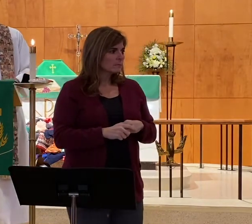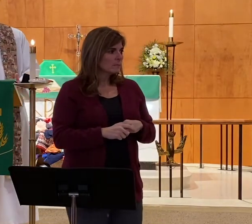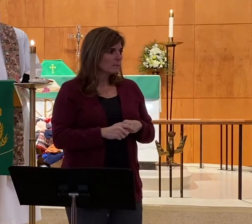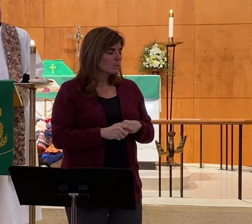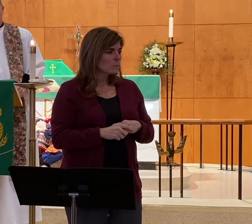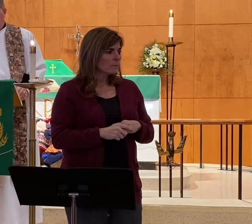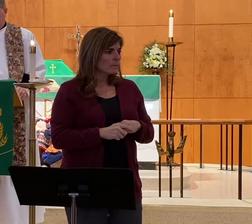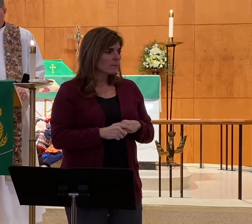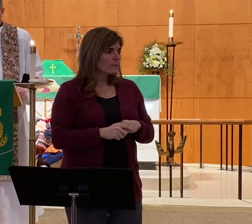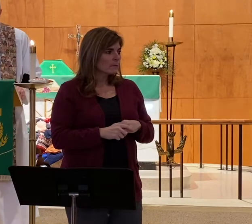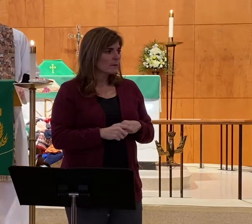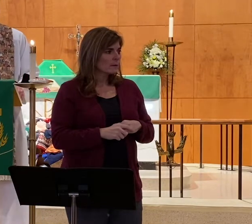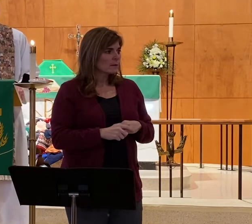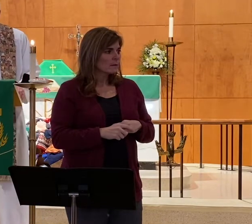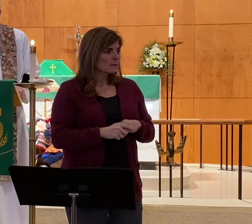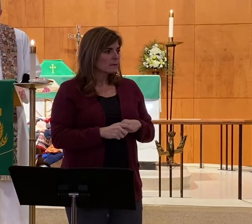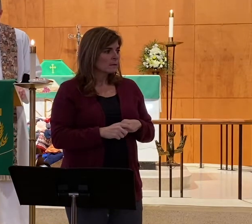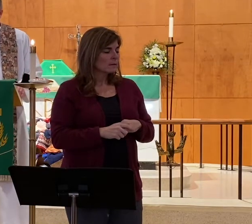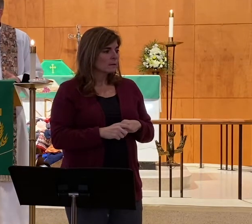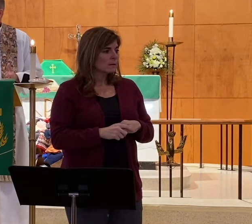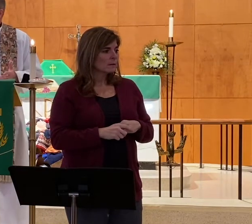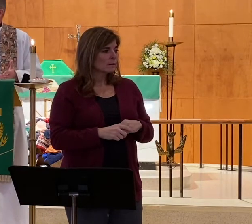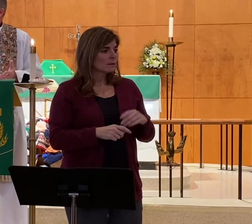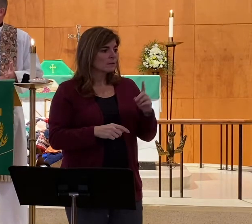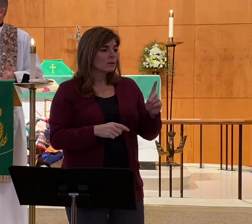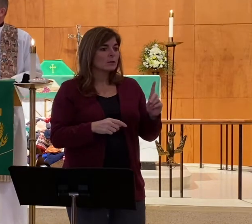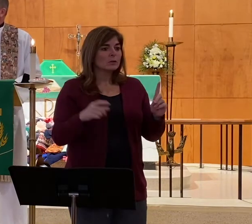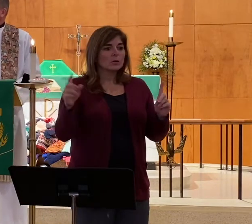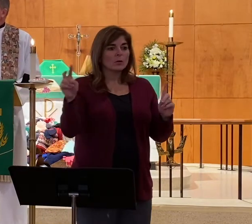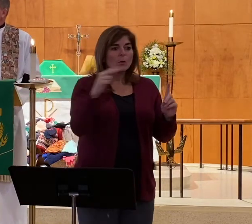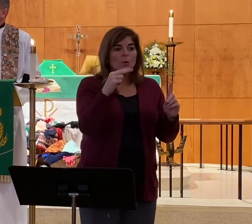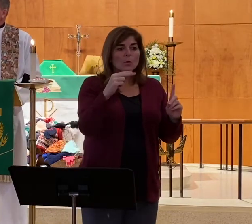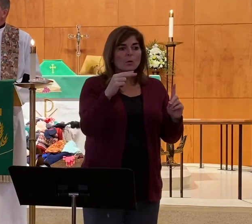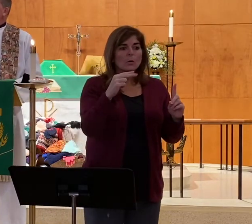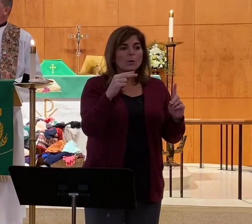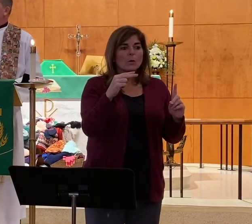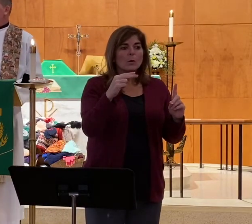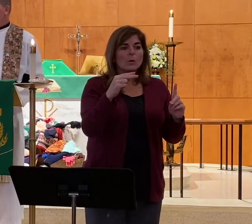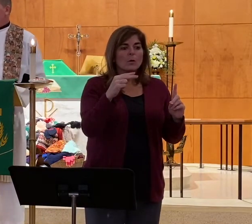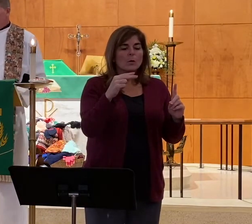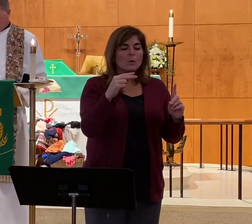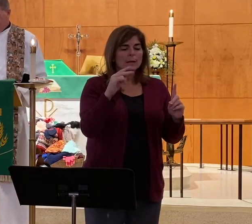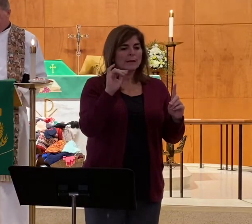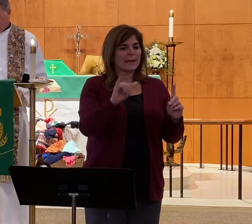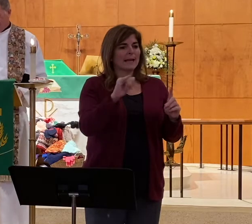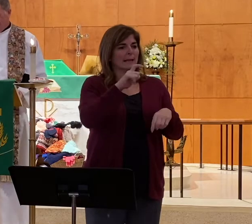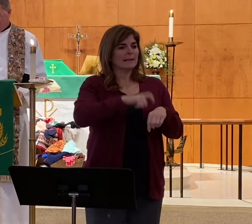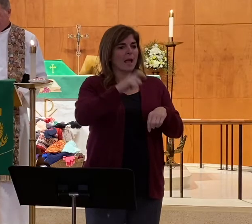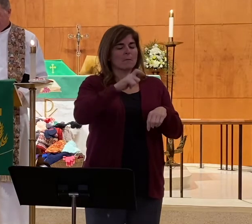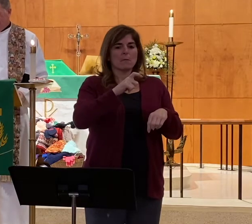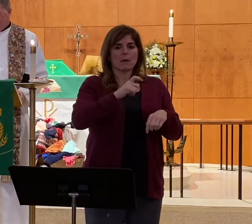Andrew's finding the Messiah is more of a surprising eureka moment.